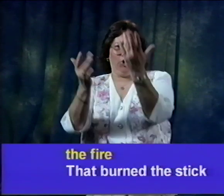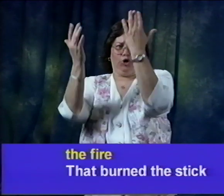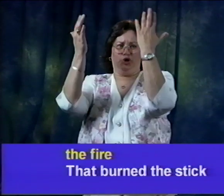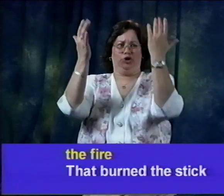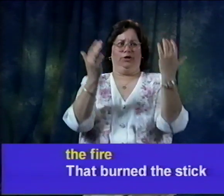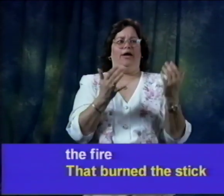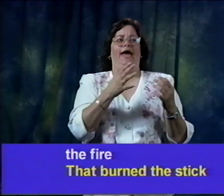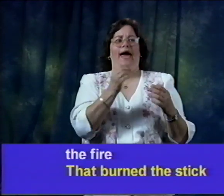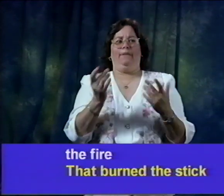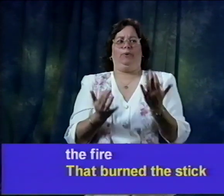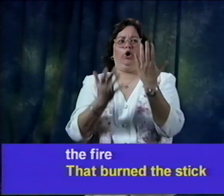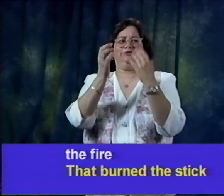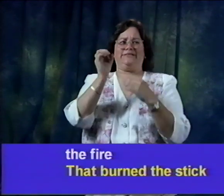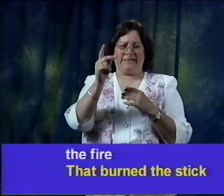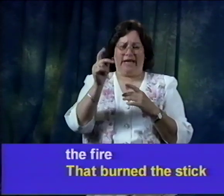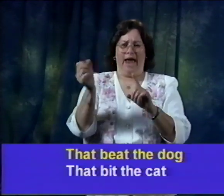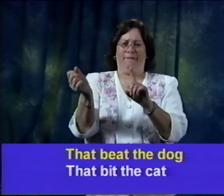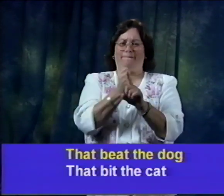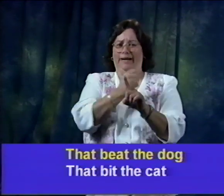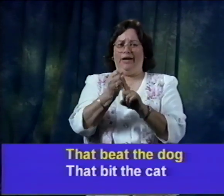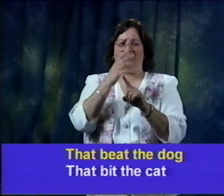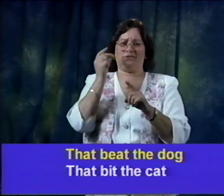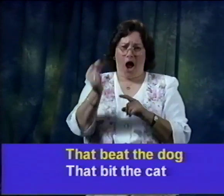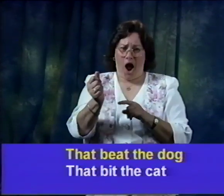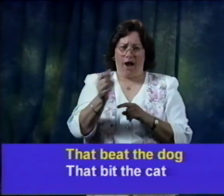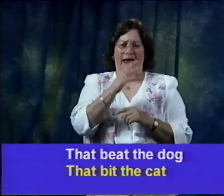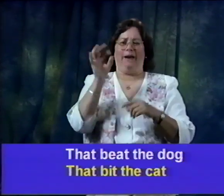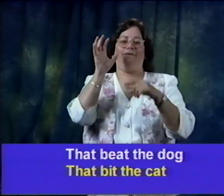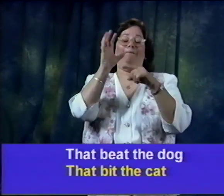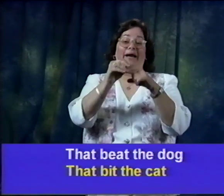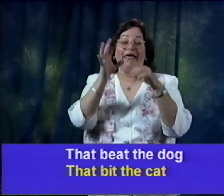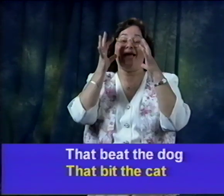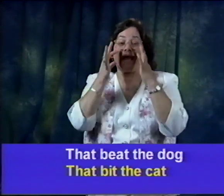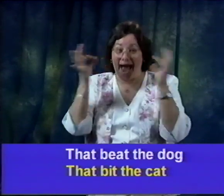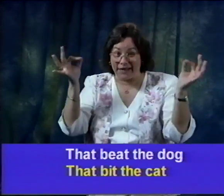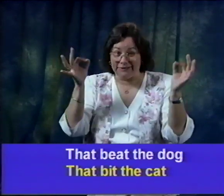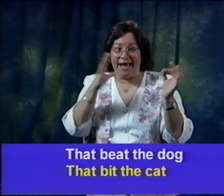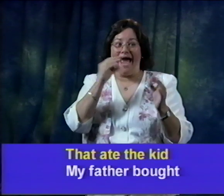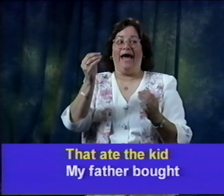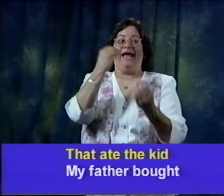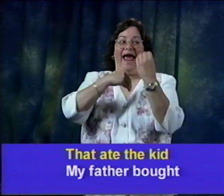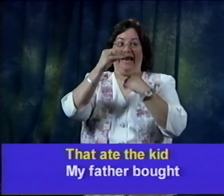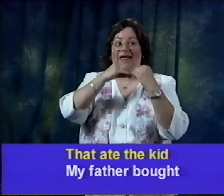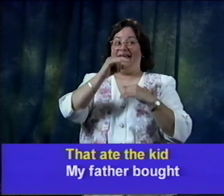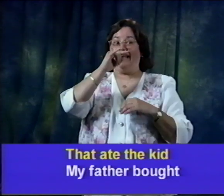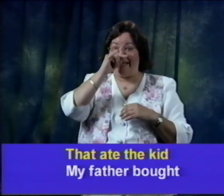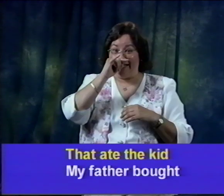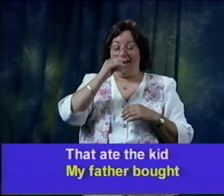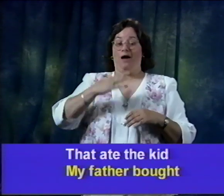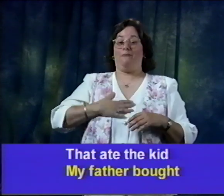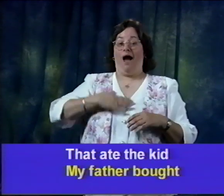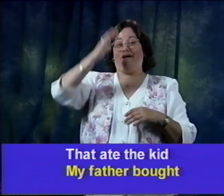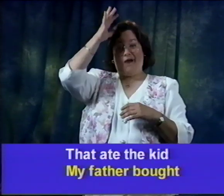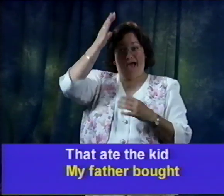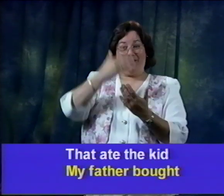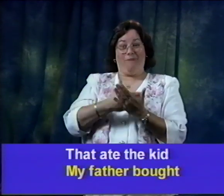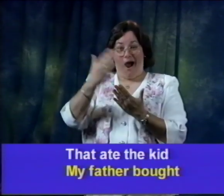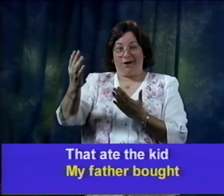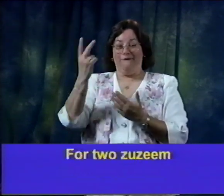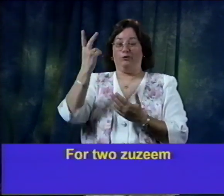the fire that burned the stick that beat the dog that bit the cat that ate the kid. My father bought for